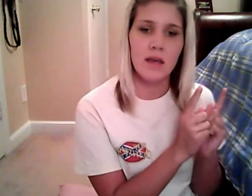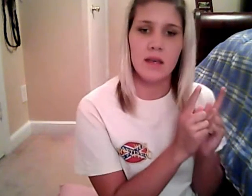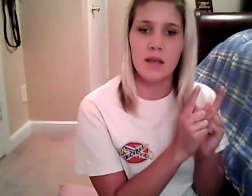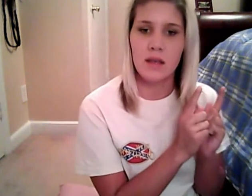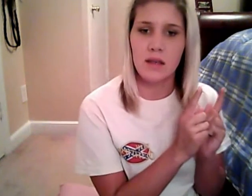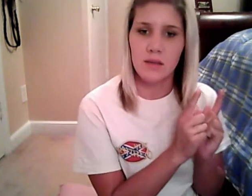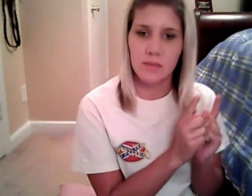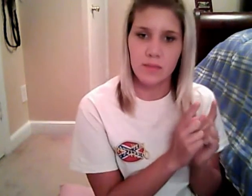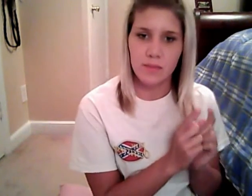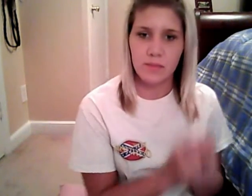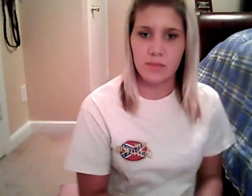again.